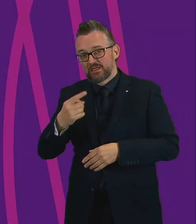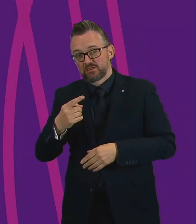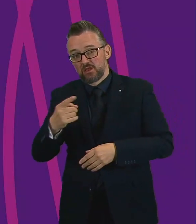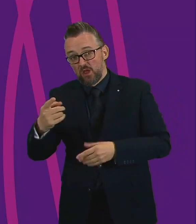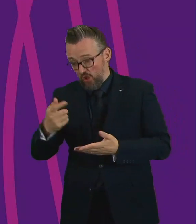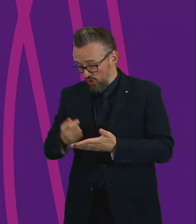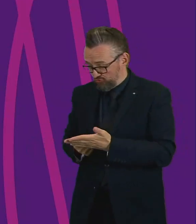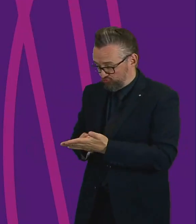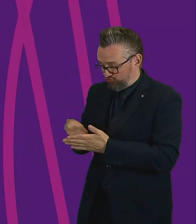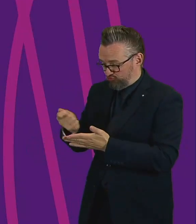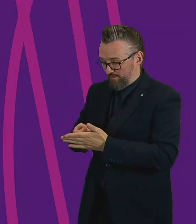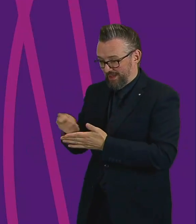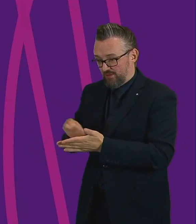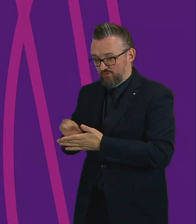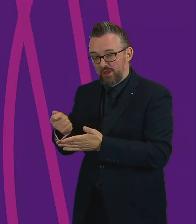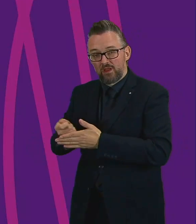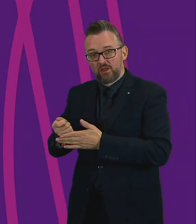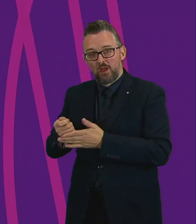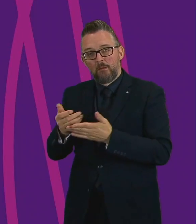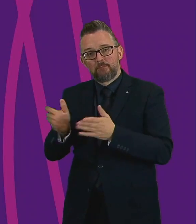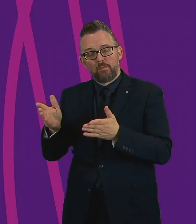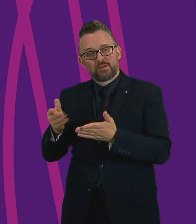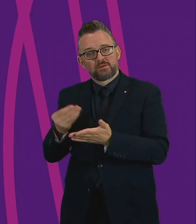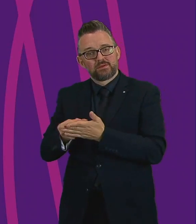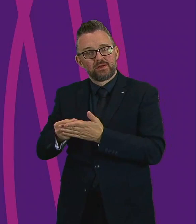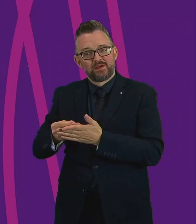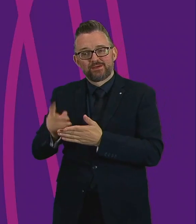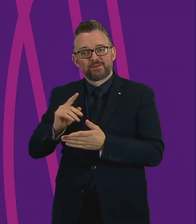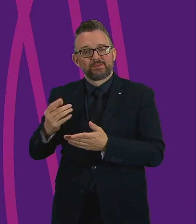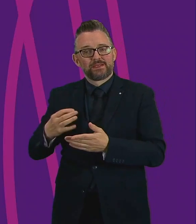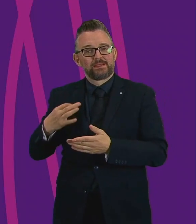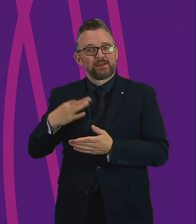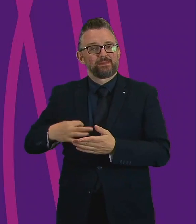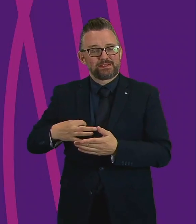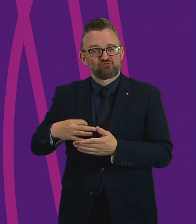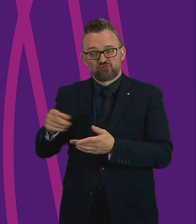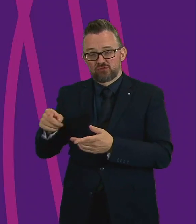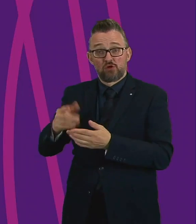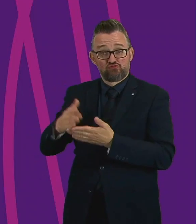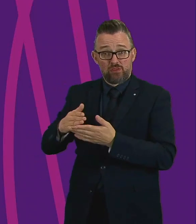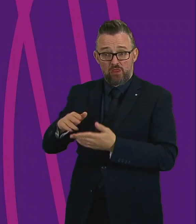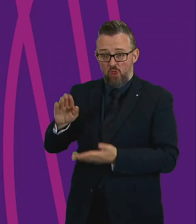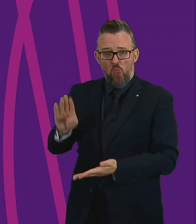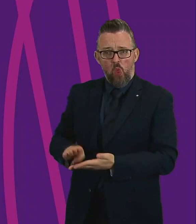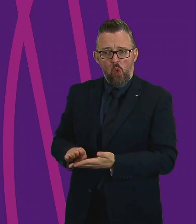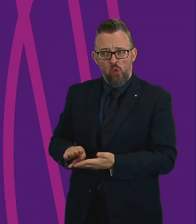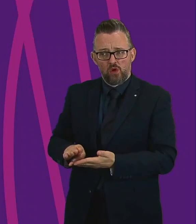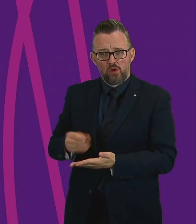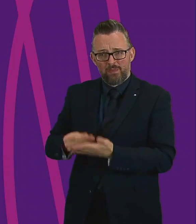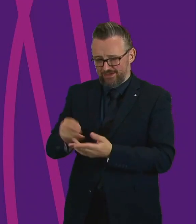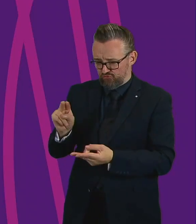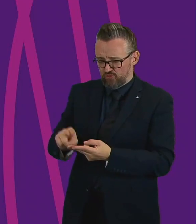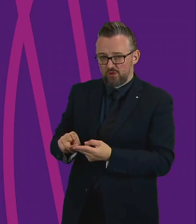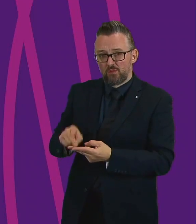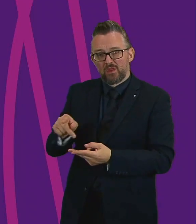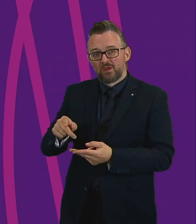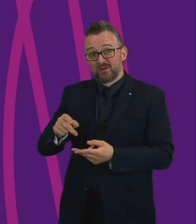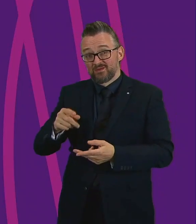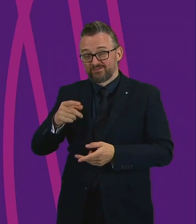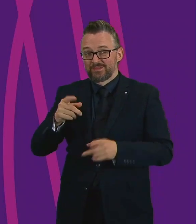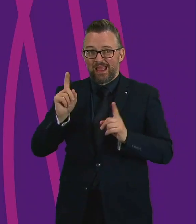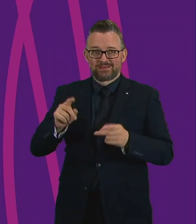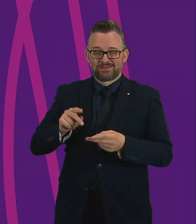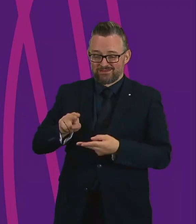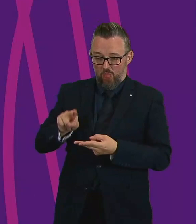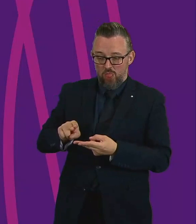this debt, the ratio of public sector debt interest to public revenues, is at historic low. Now, of course, that will only be sustainable so long as we